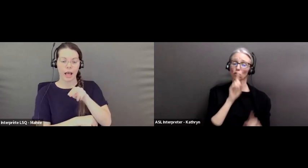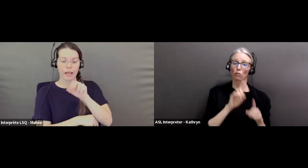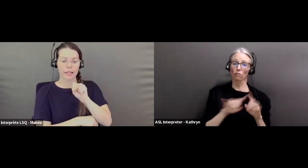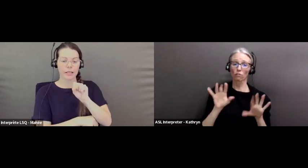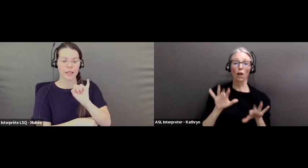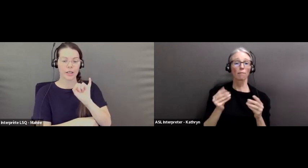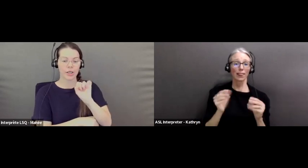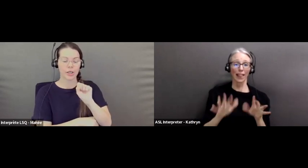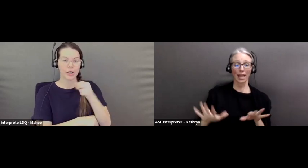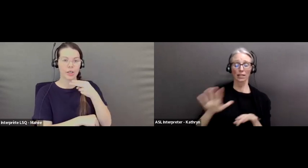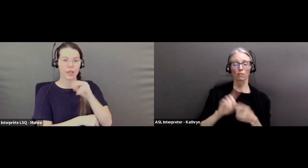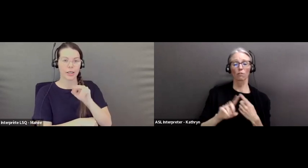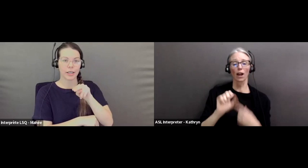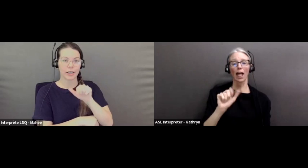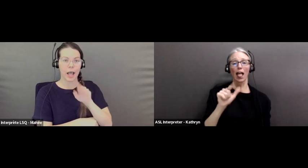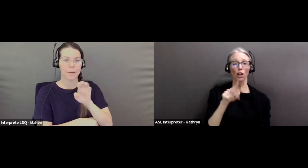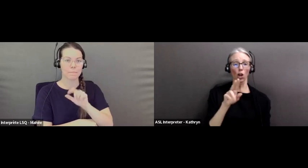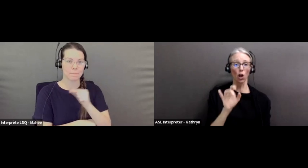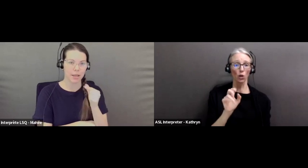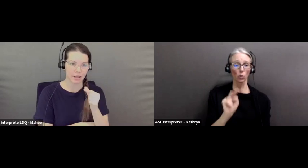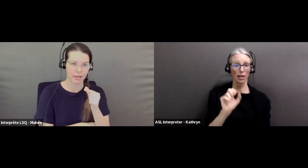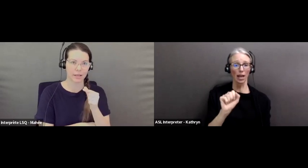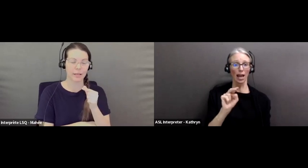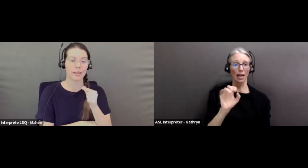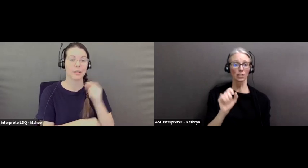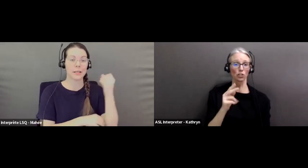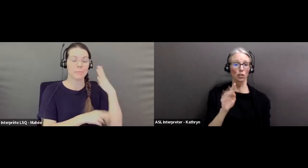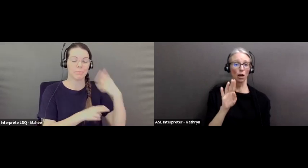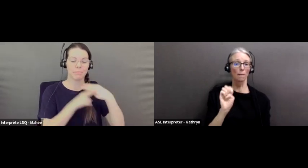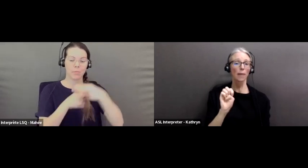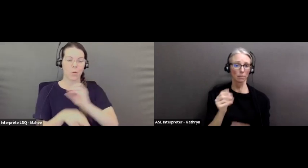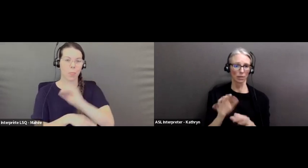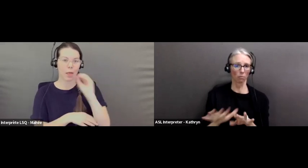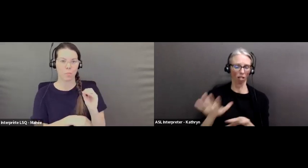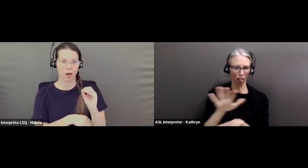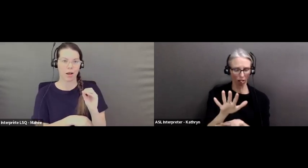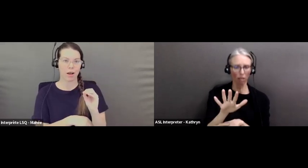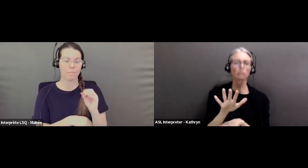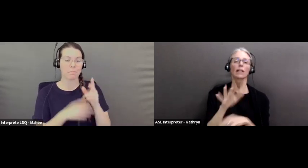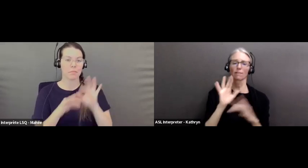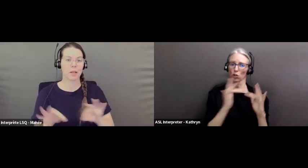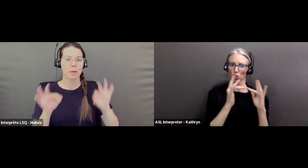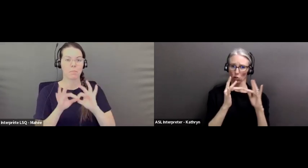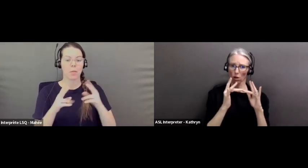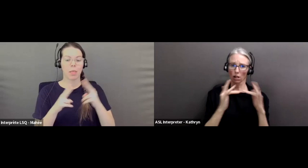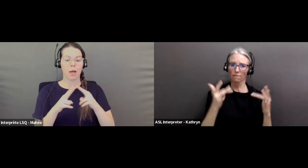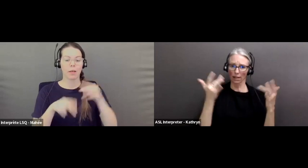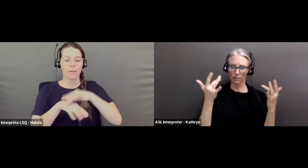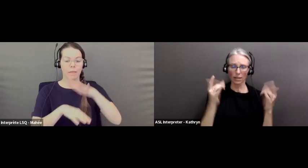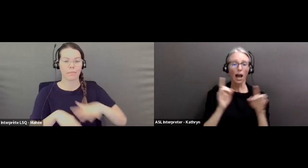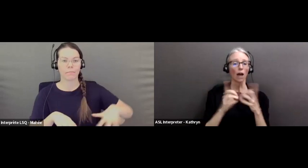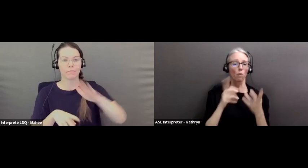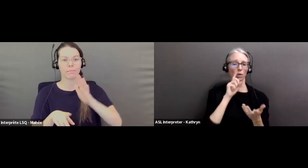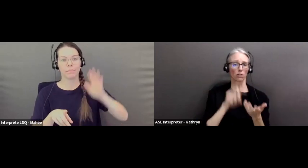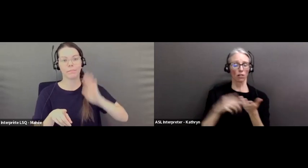d'Ottawa. Comme il s'agit d'un événement virtuel, je tiens également à reconnaître les territoires ancestraux des Premières